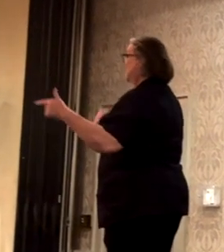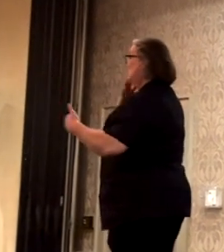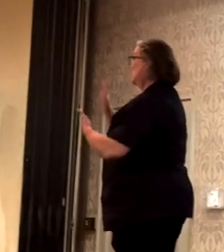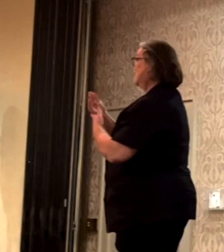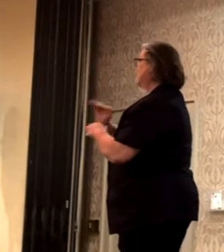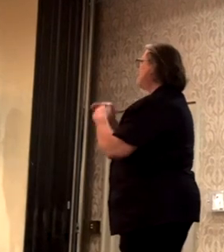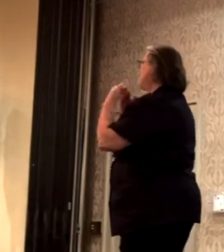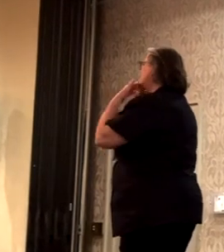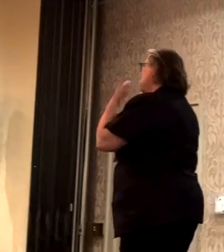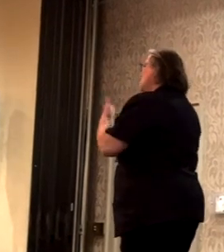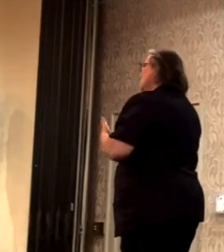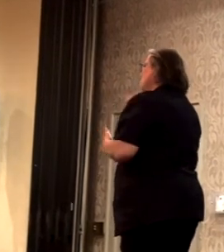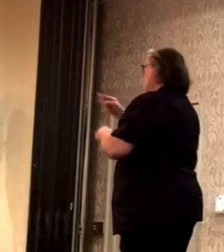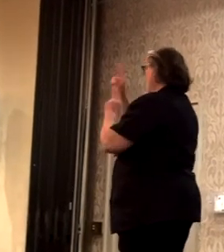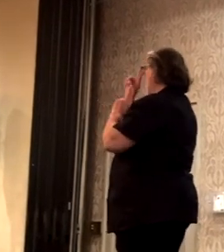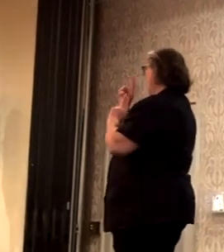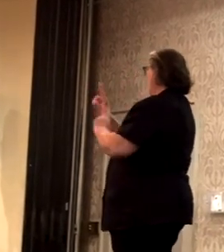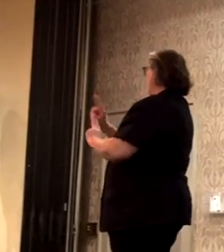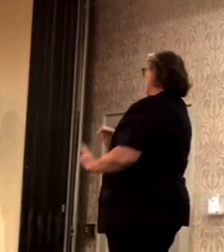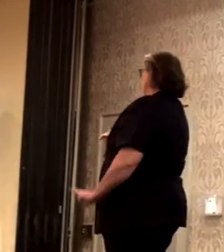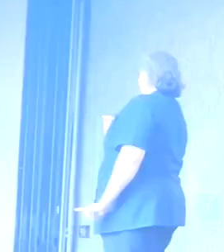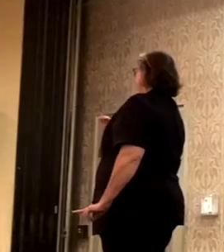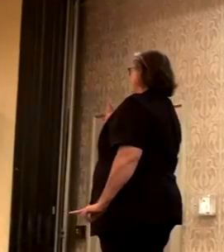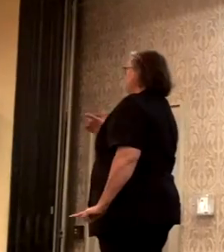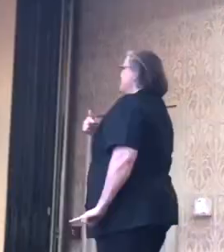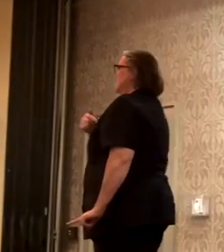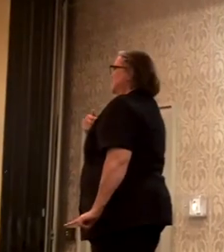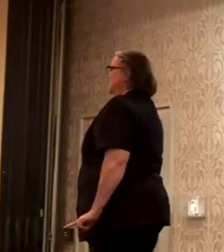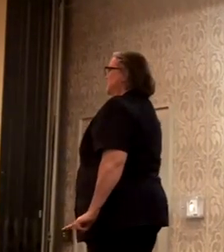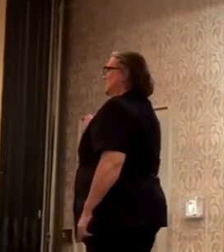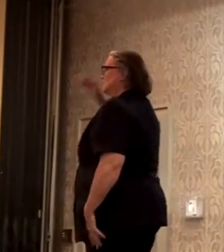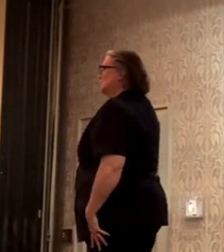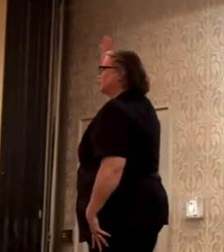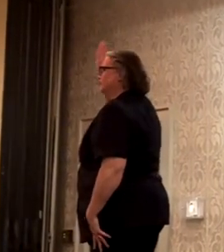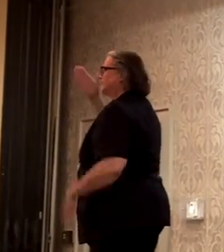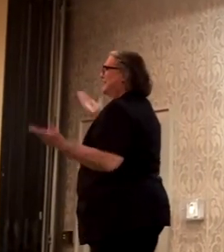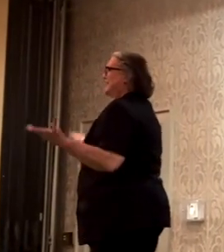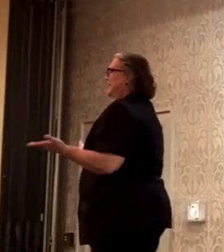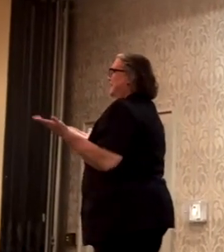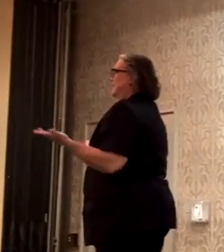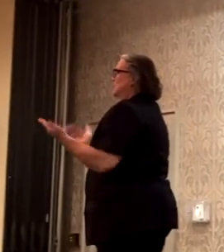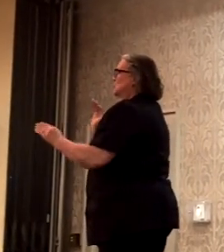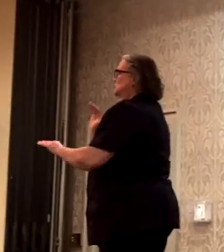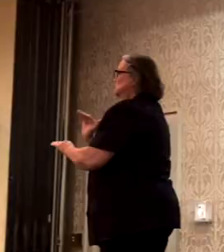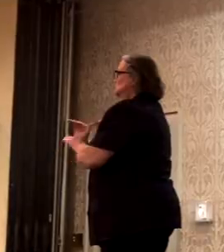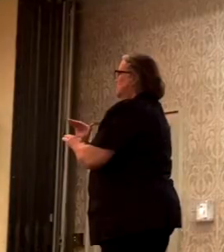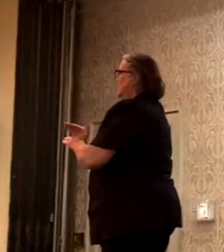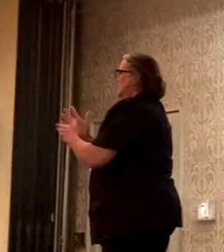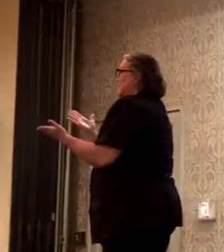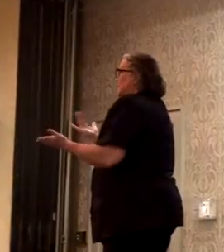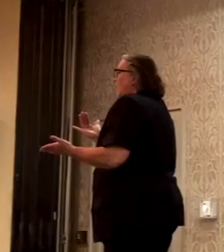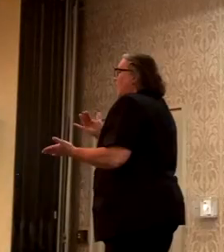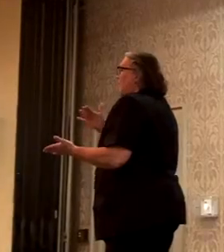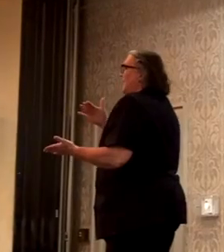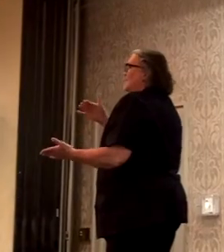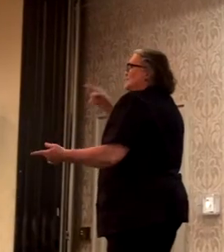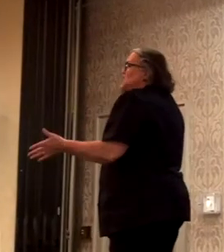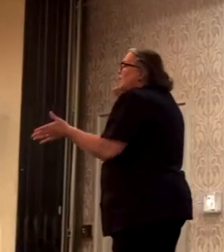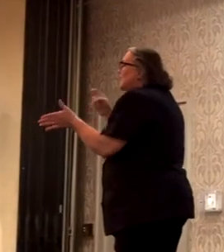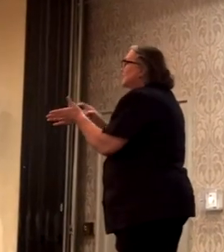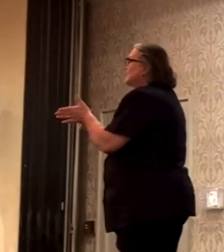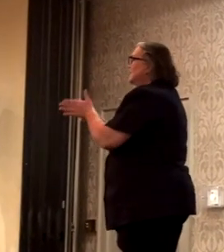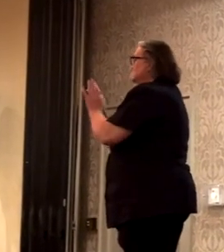And thank you for the honor of inviting me to appear here to commemorate the